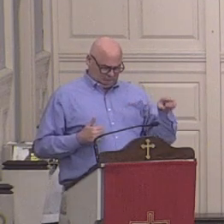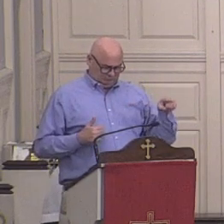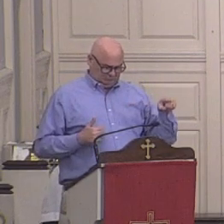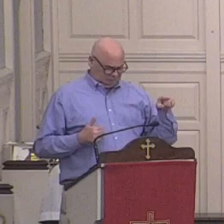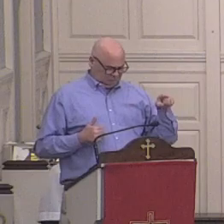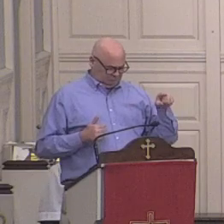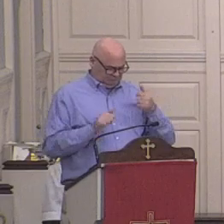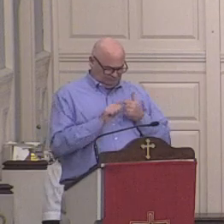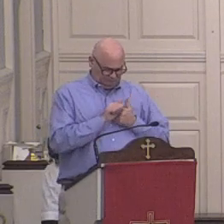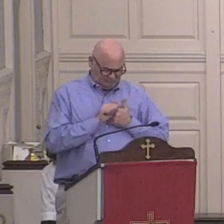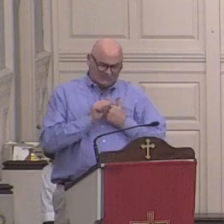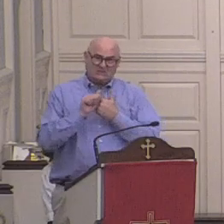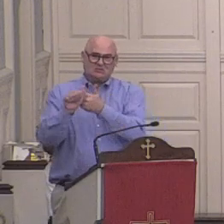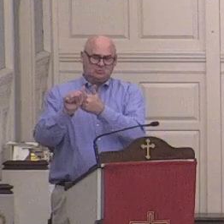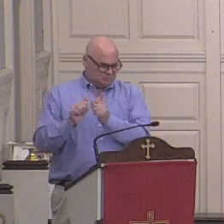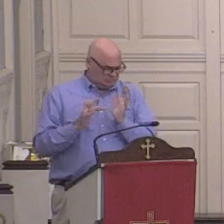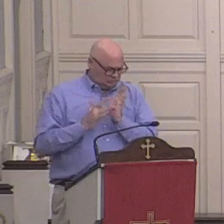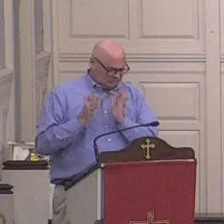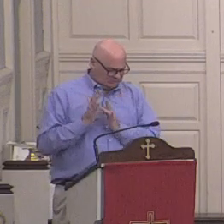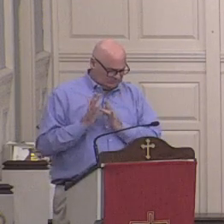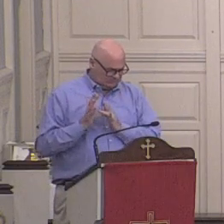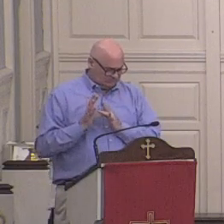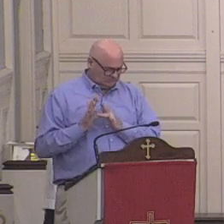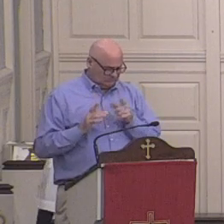Now a young man followed him,